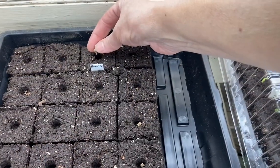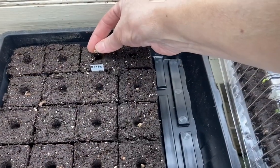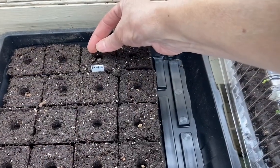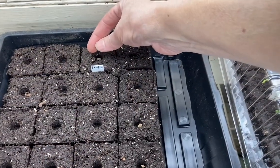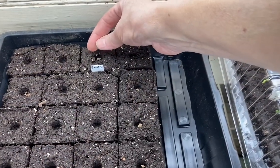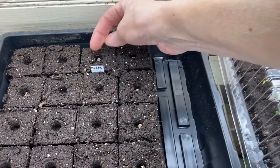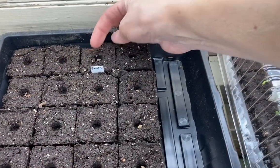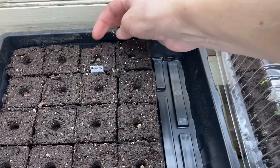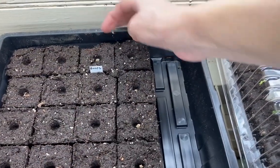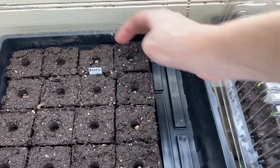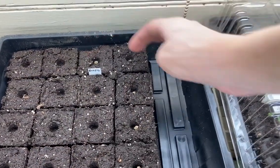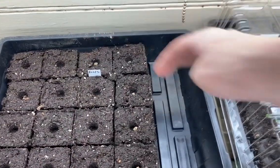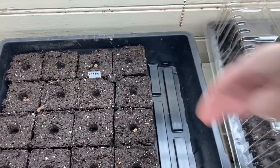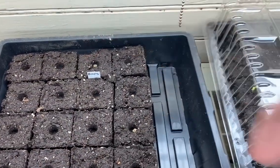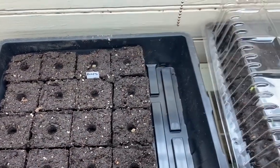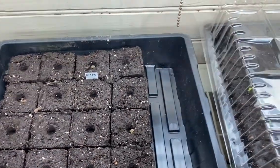It worked really well last year.